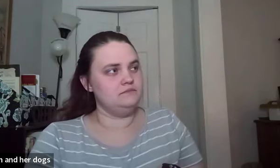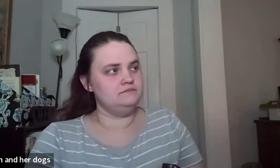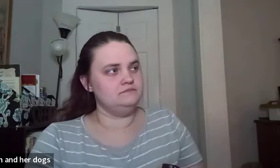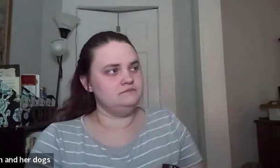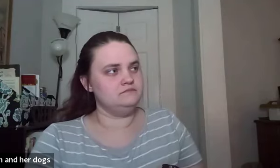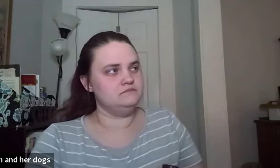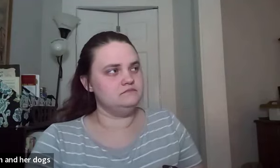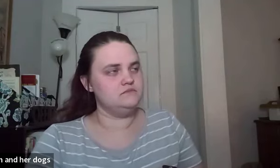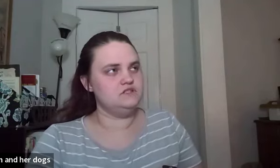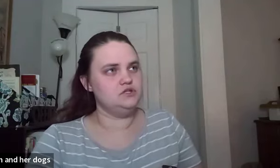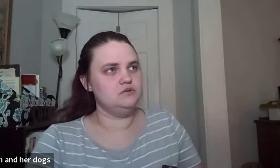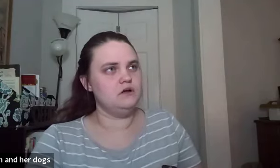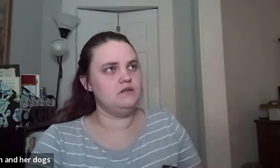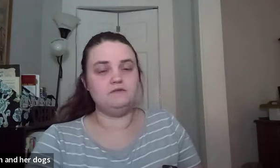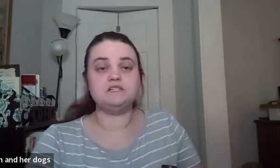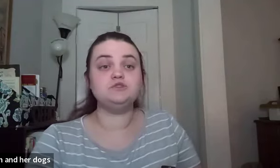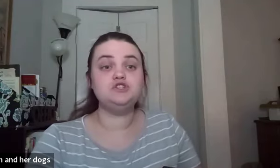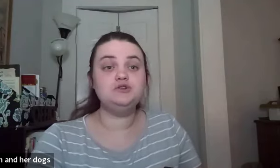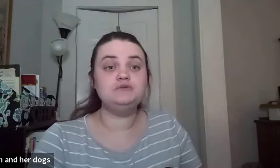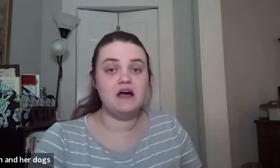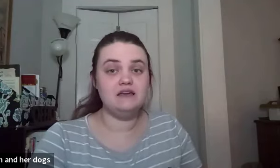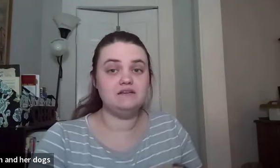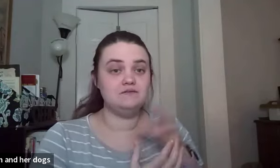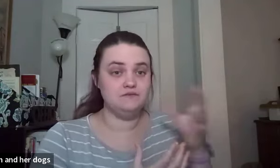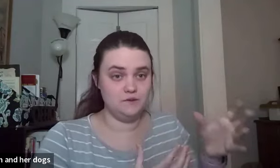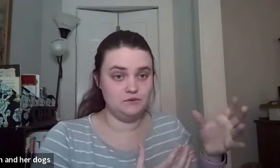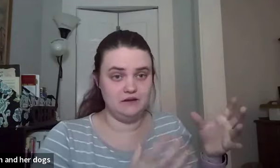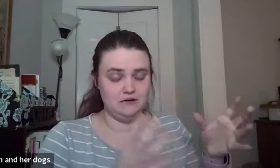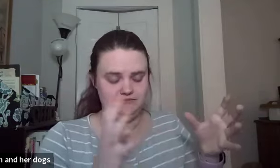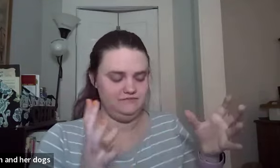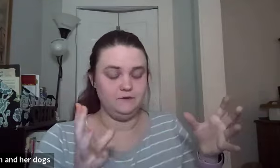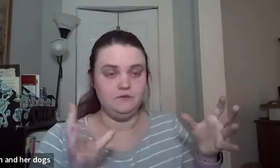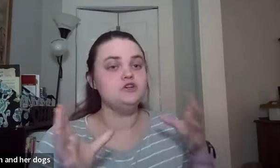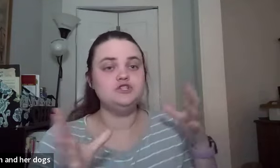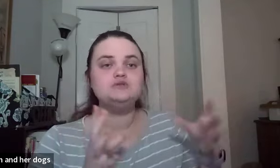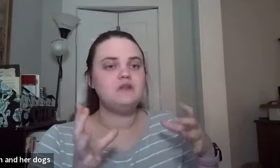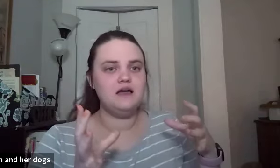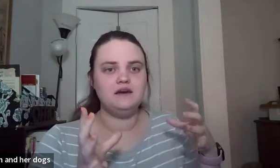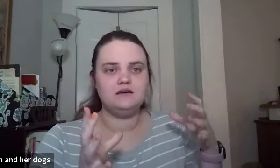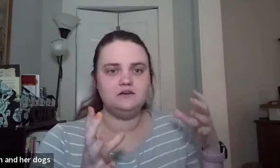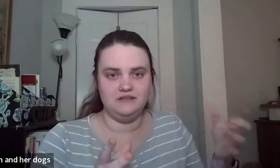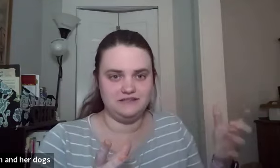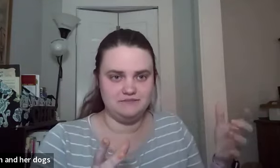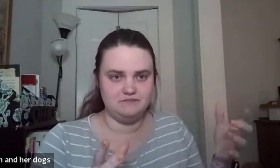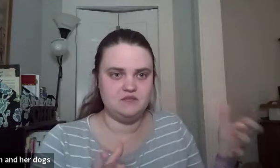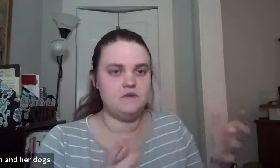um, do you, and like, for example, do you like food? Like, or food. Do you like cookies? Something like